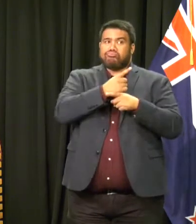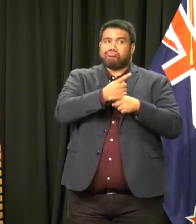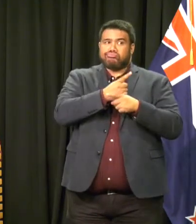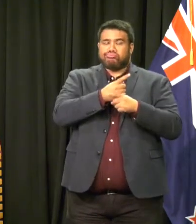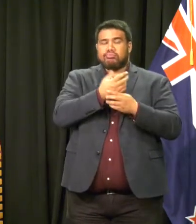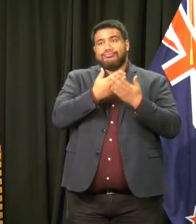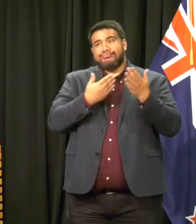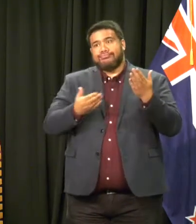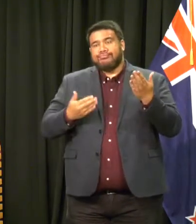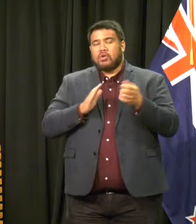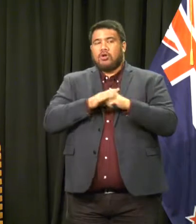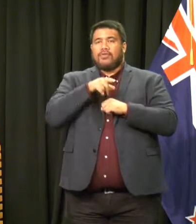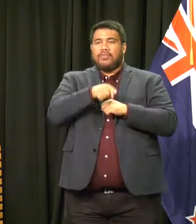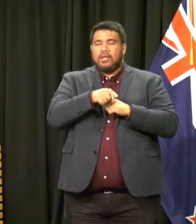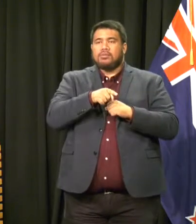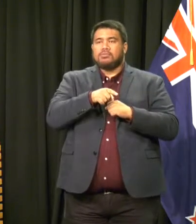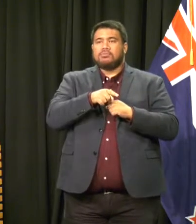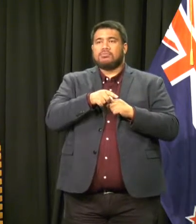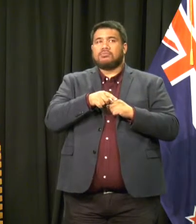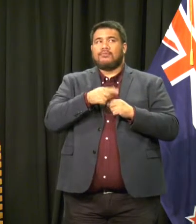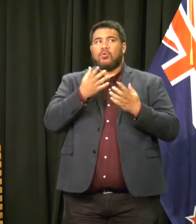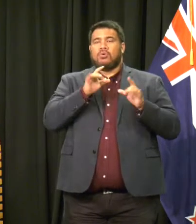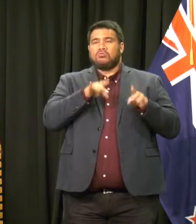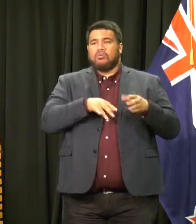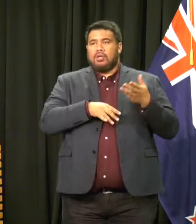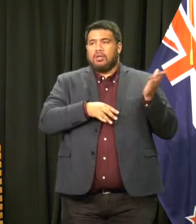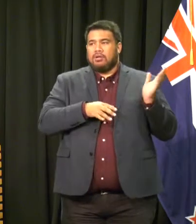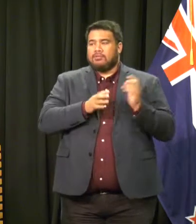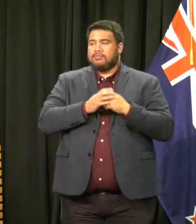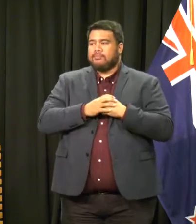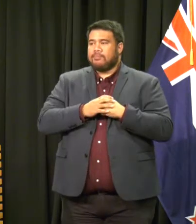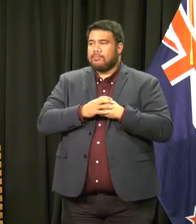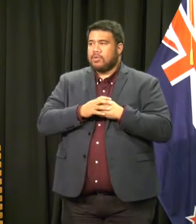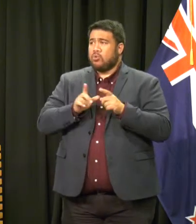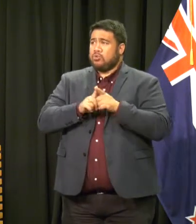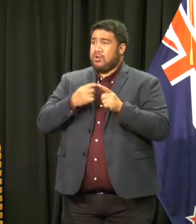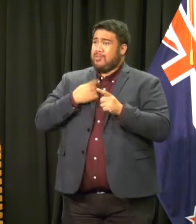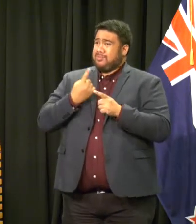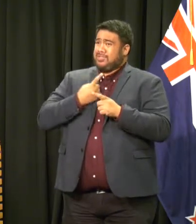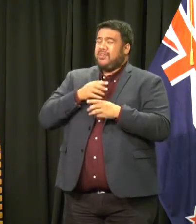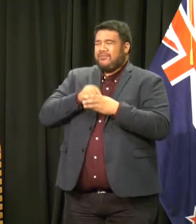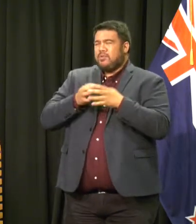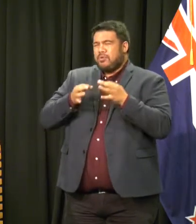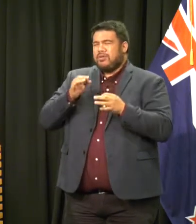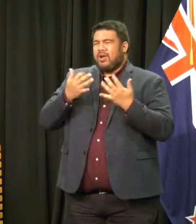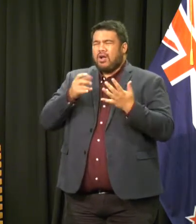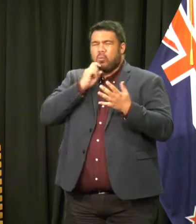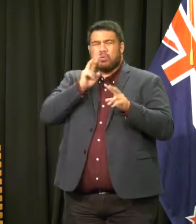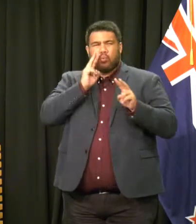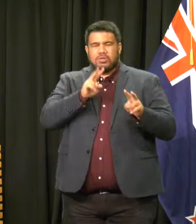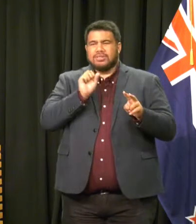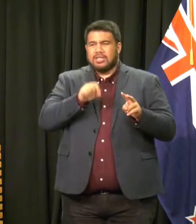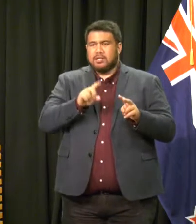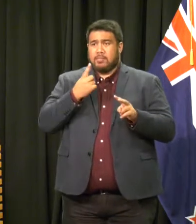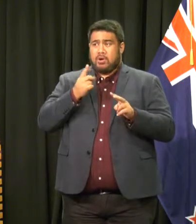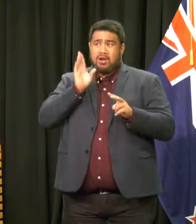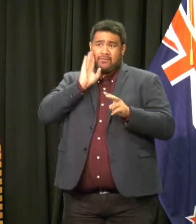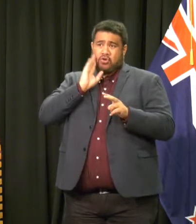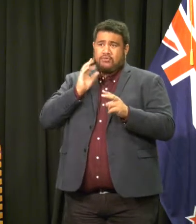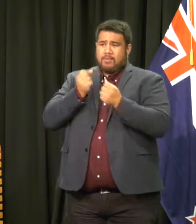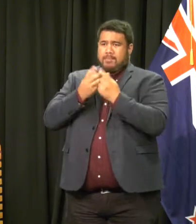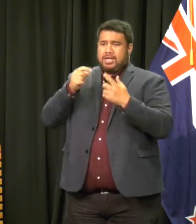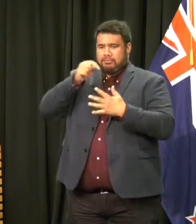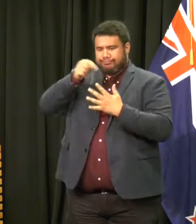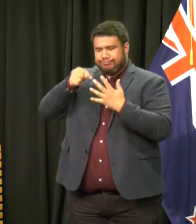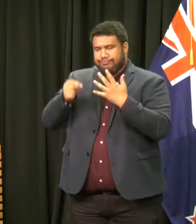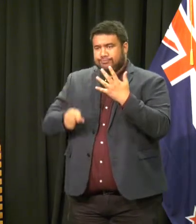those who commentate on these things within Australia. And look, as someone interested in politics, I'm sure I'll observe that. But I've heard a number of